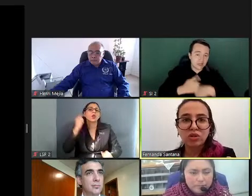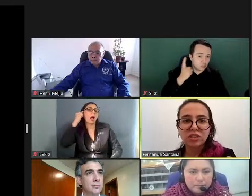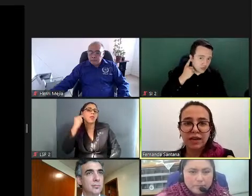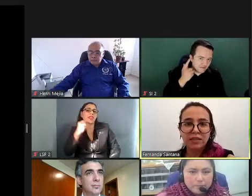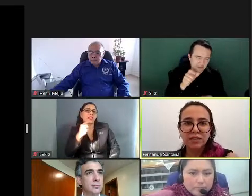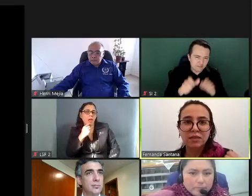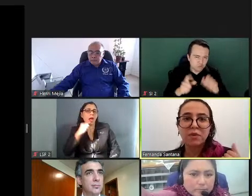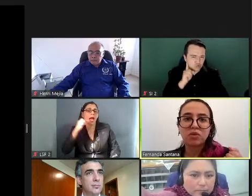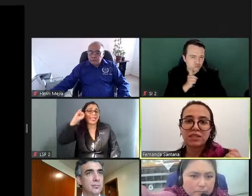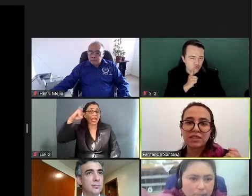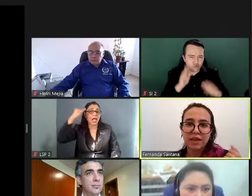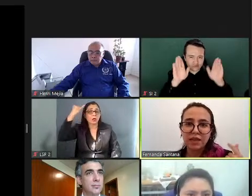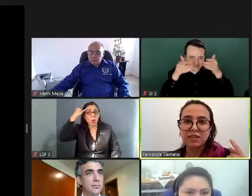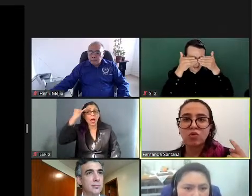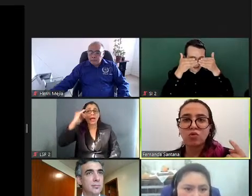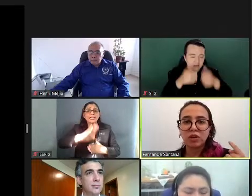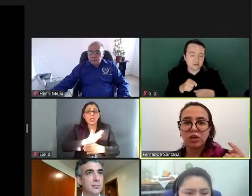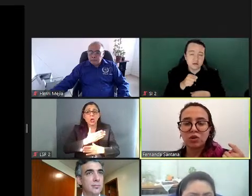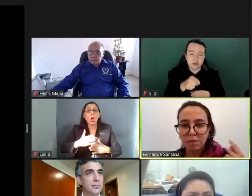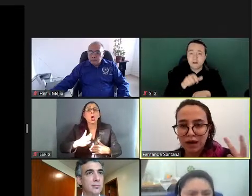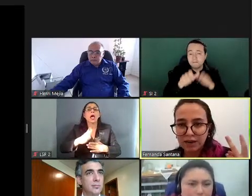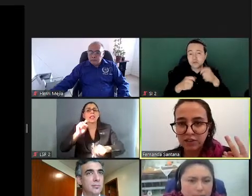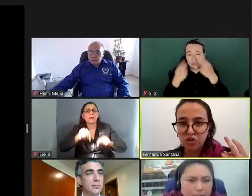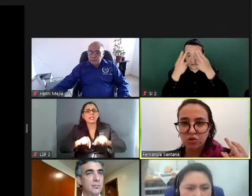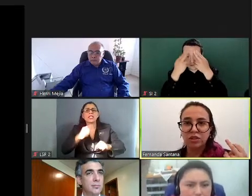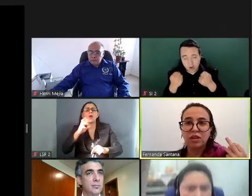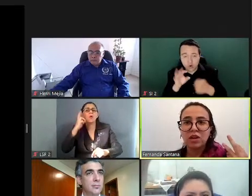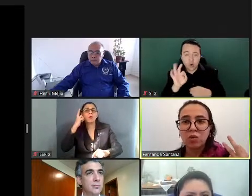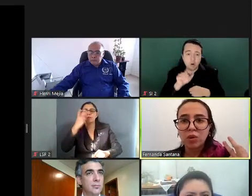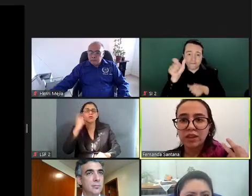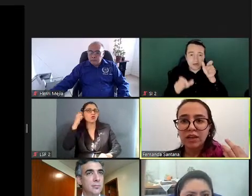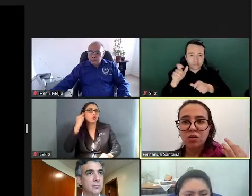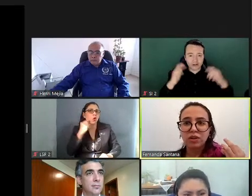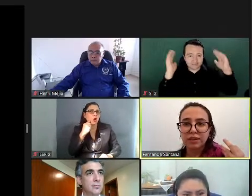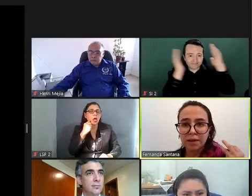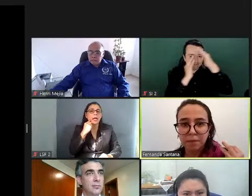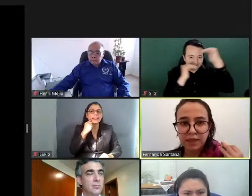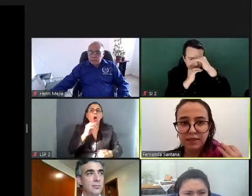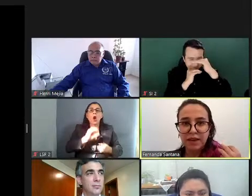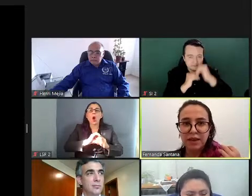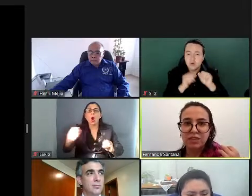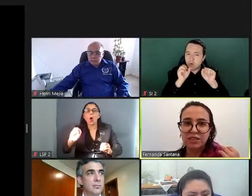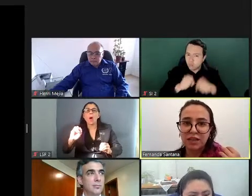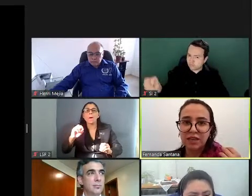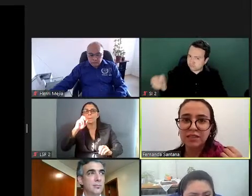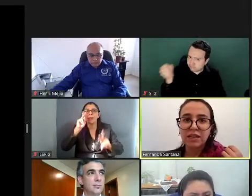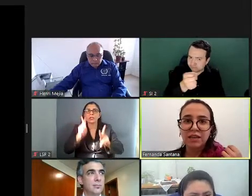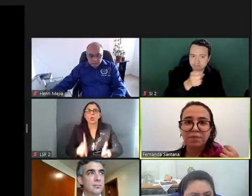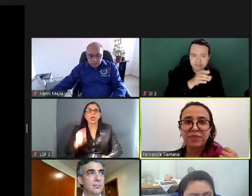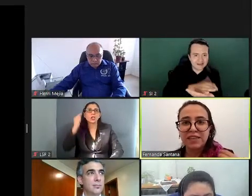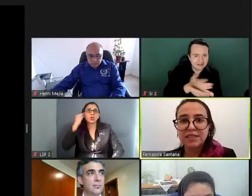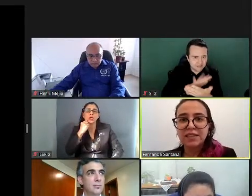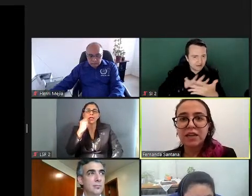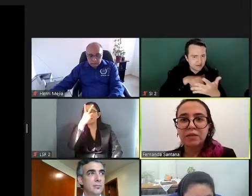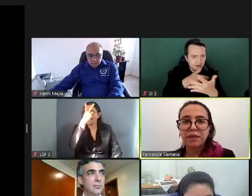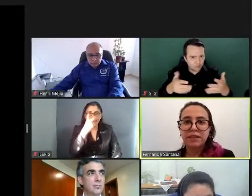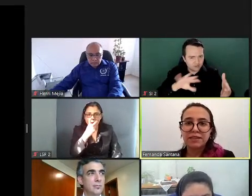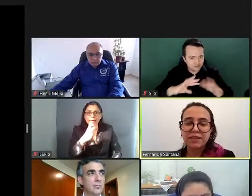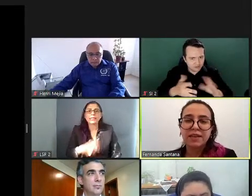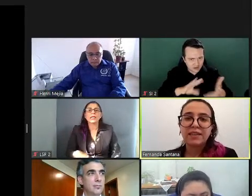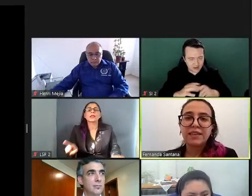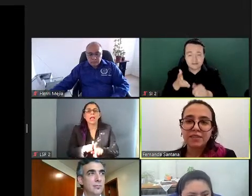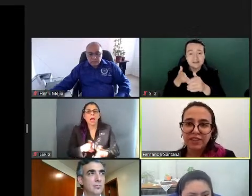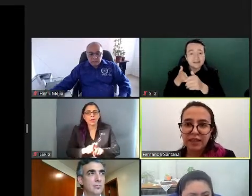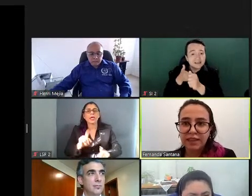deaf people that blind people blind people and those with low vision will have sign language